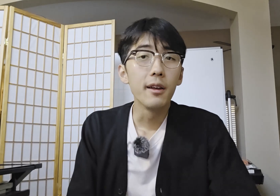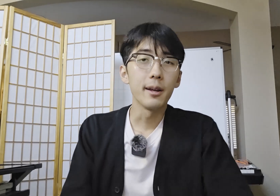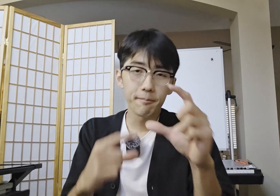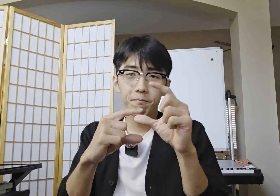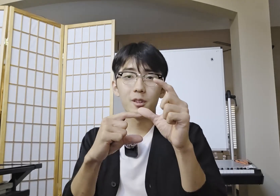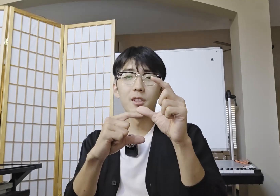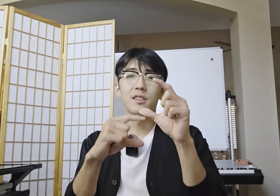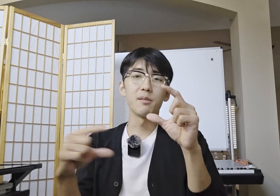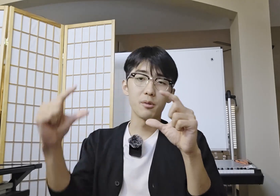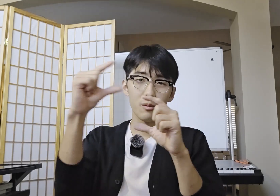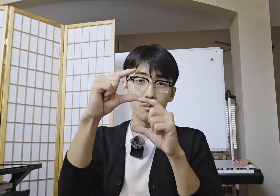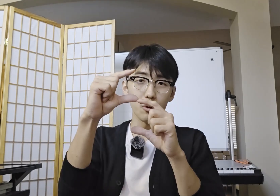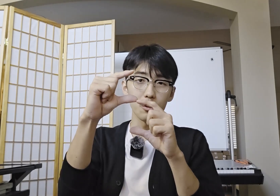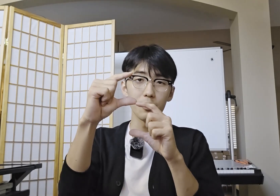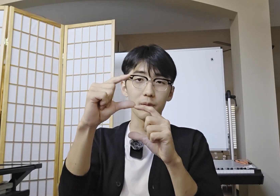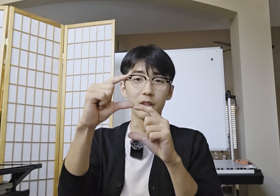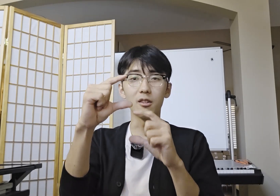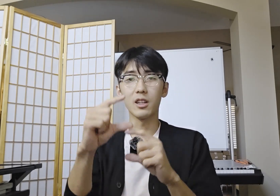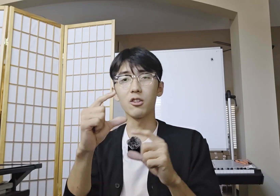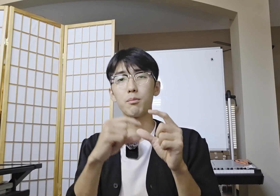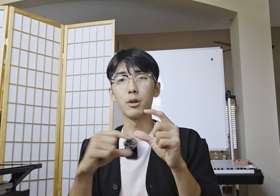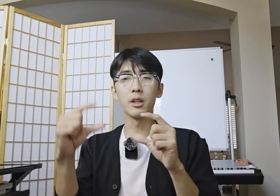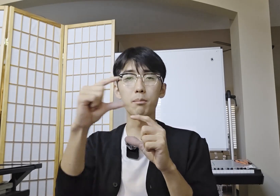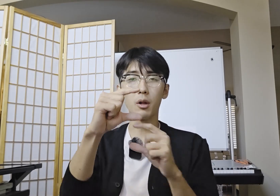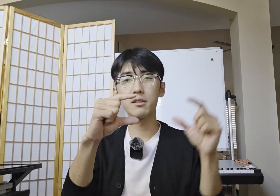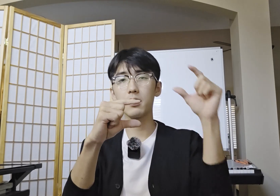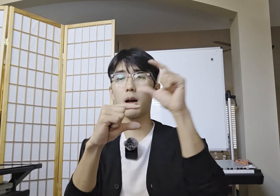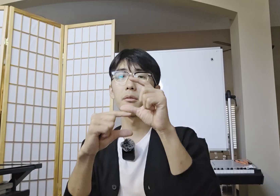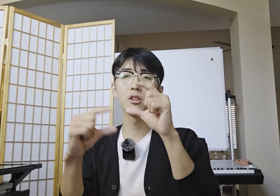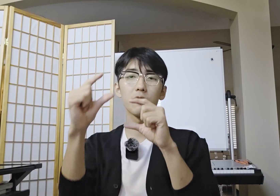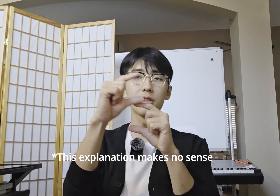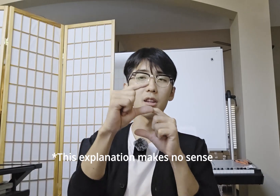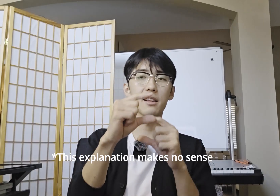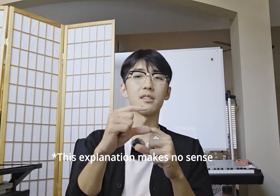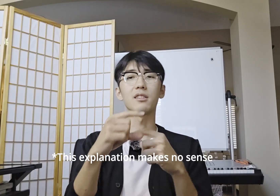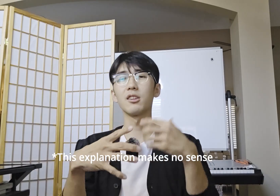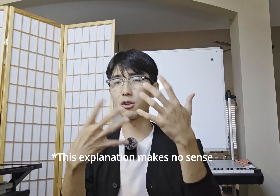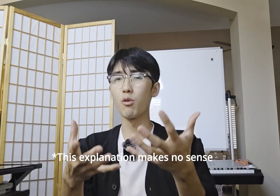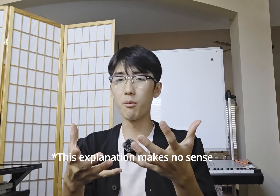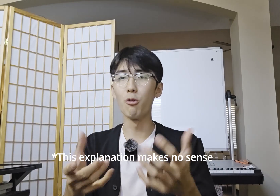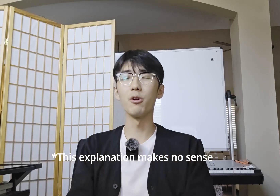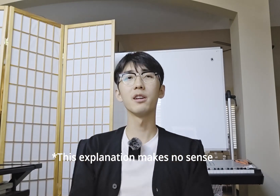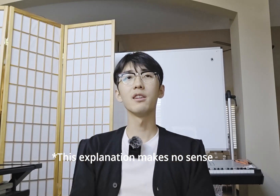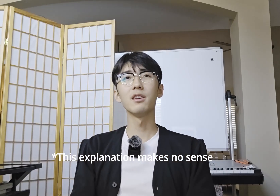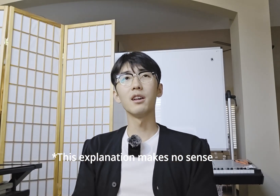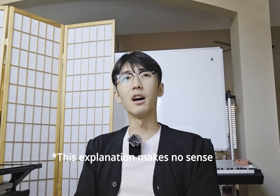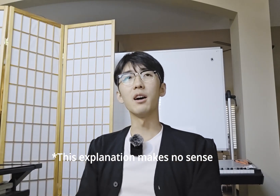Yeah. So this is simple. Moto. It's like you're building blocks on top of each other, as in, you want more. I